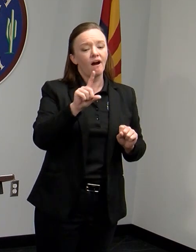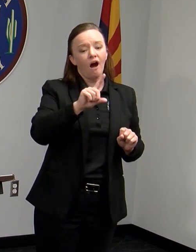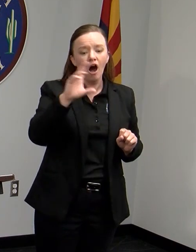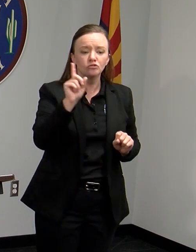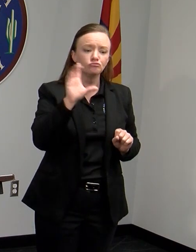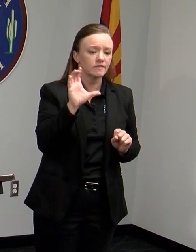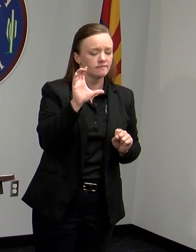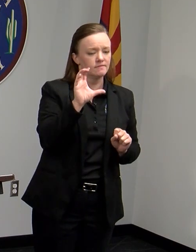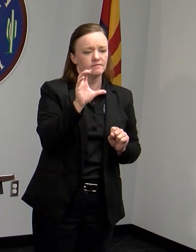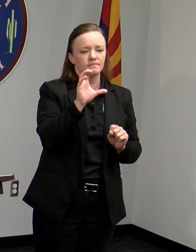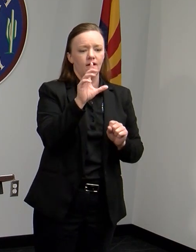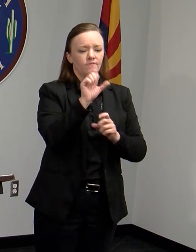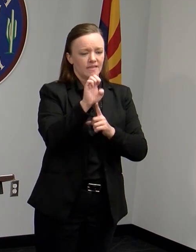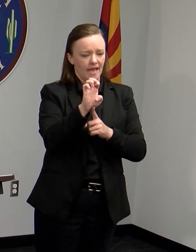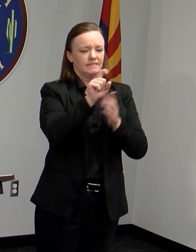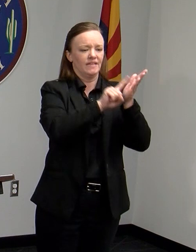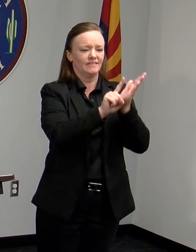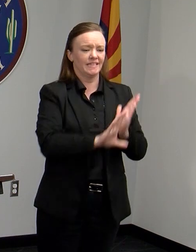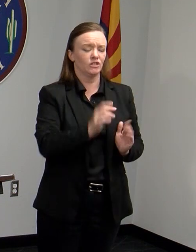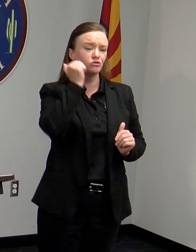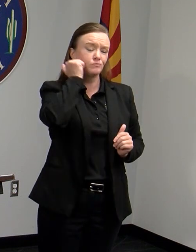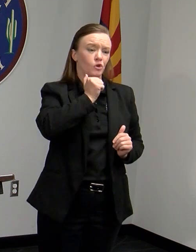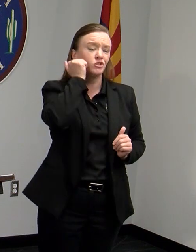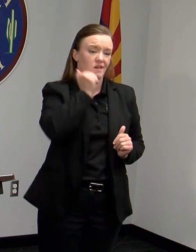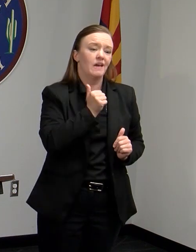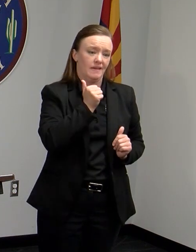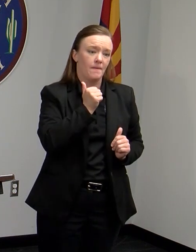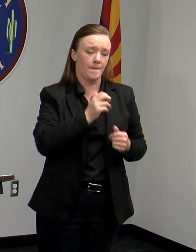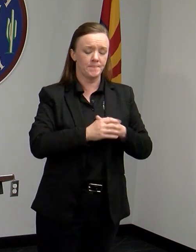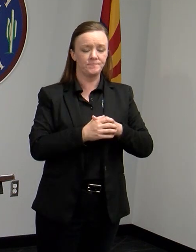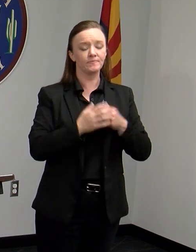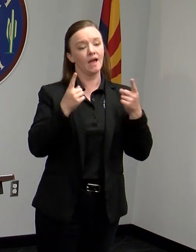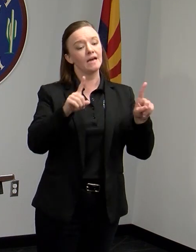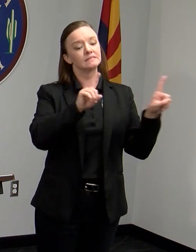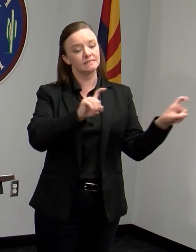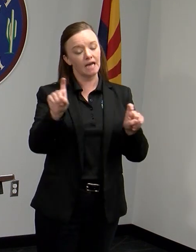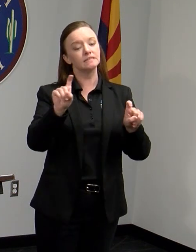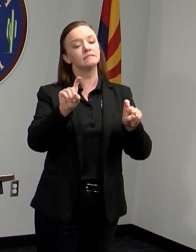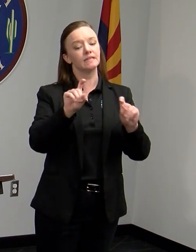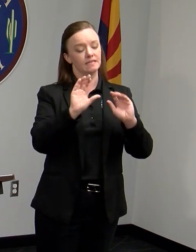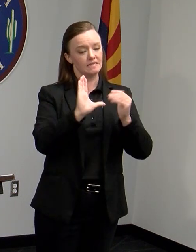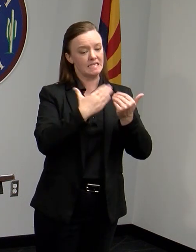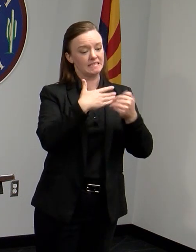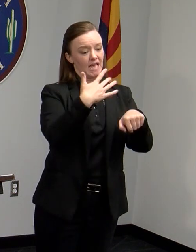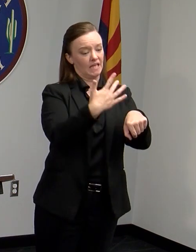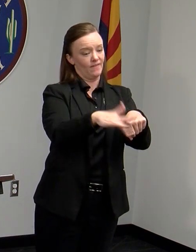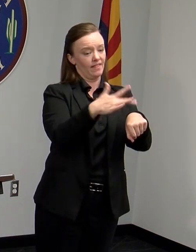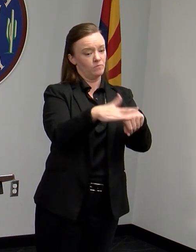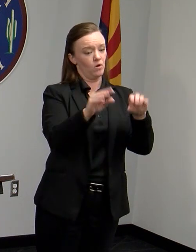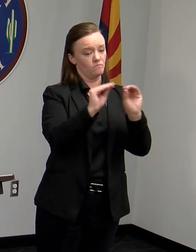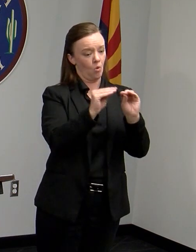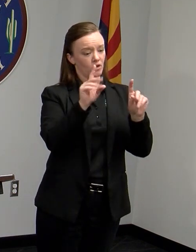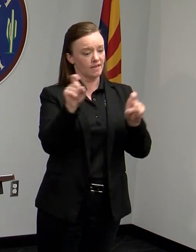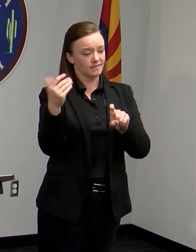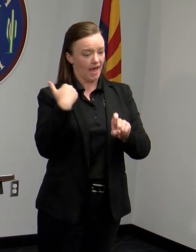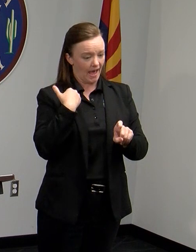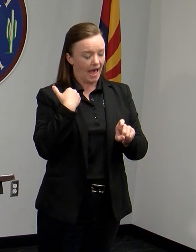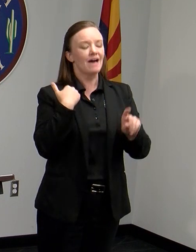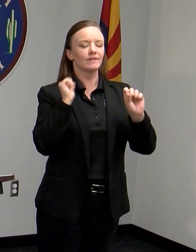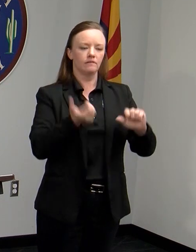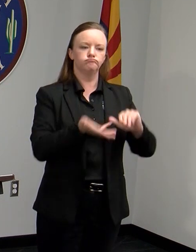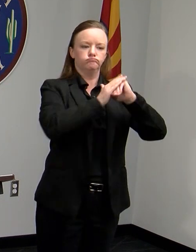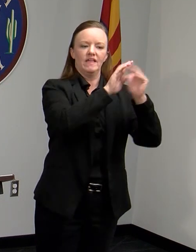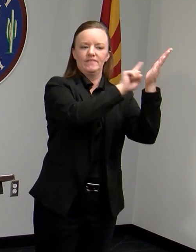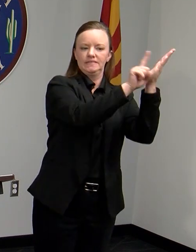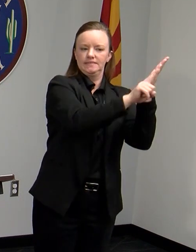day. So we hope that as testing becomes more available, we can scale up, and once the governor's